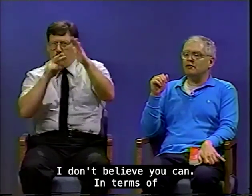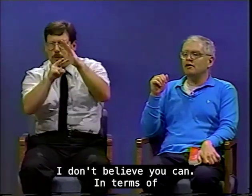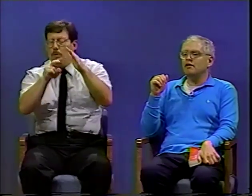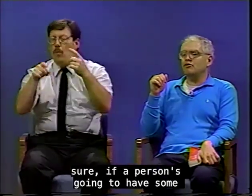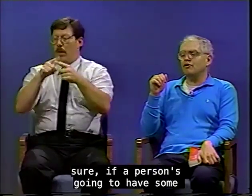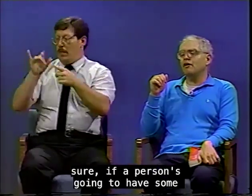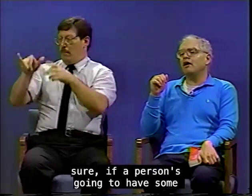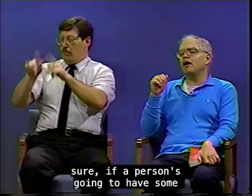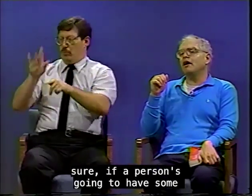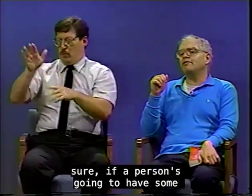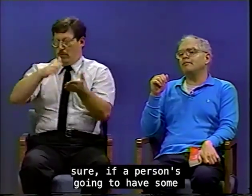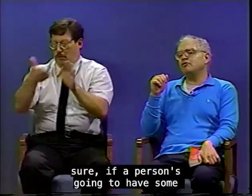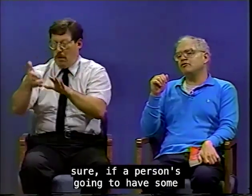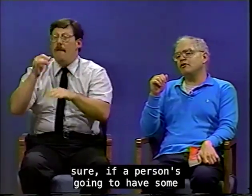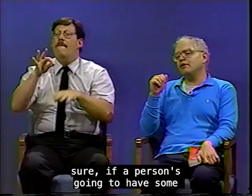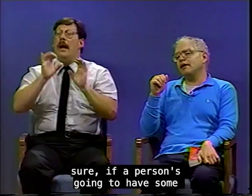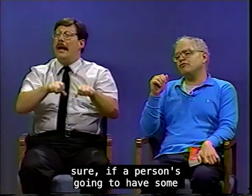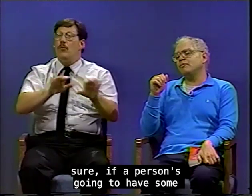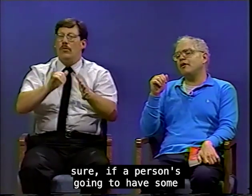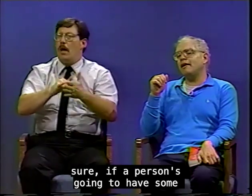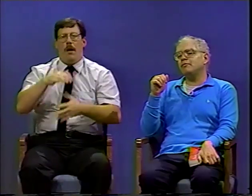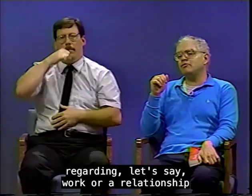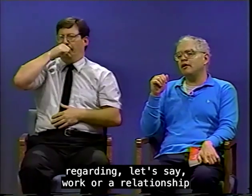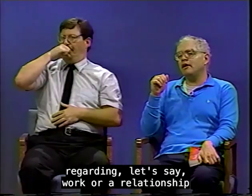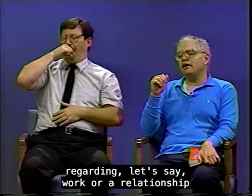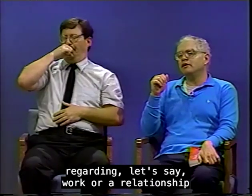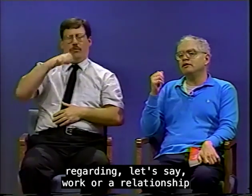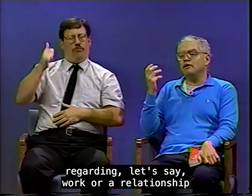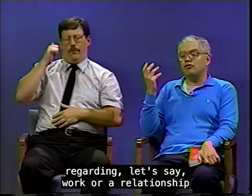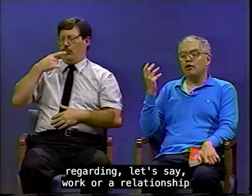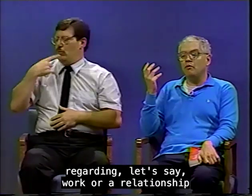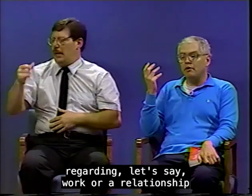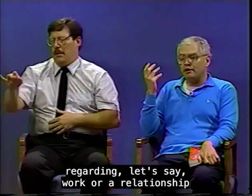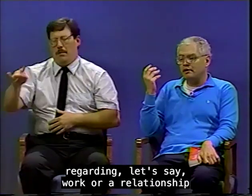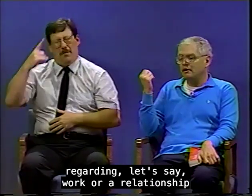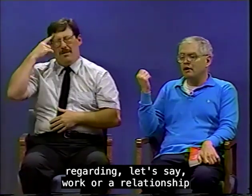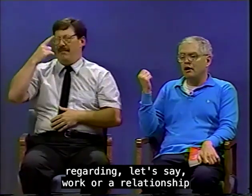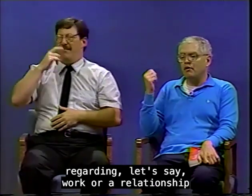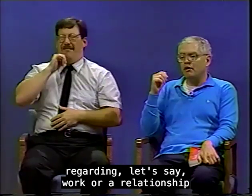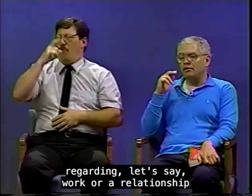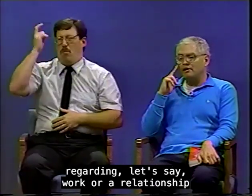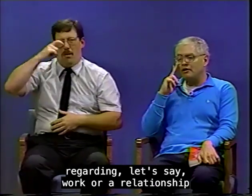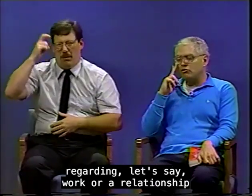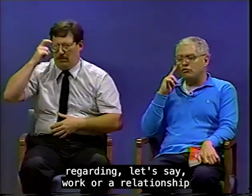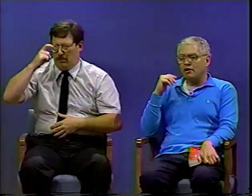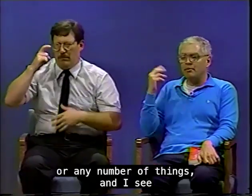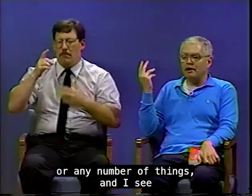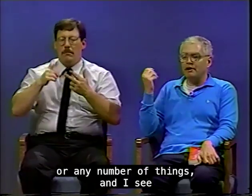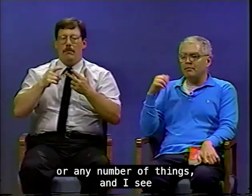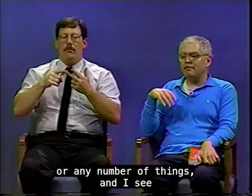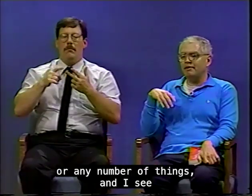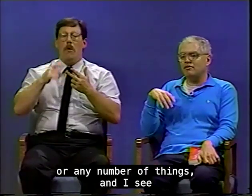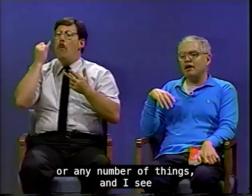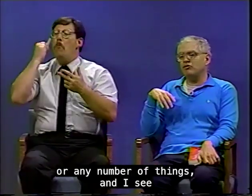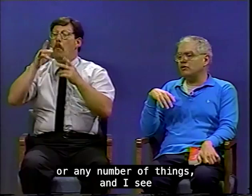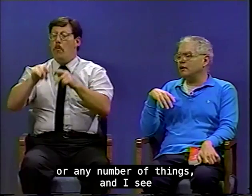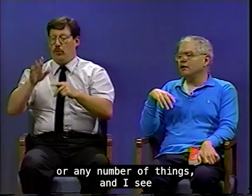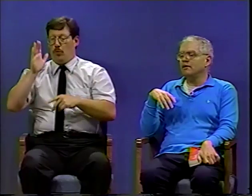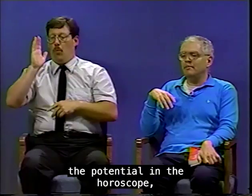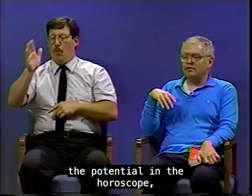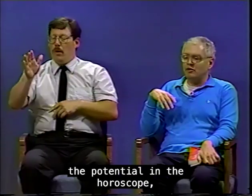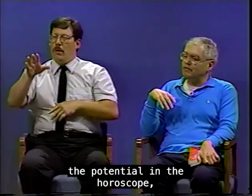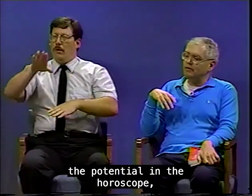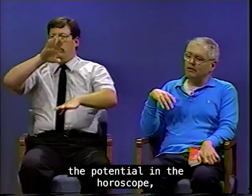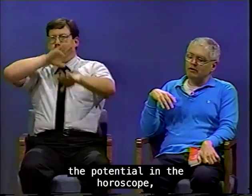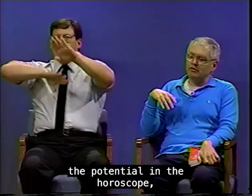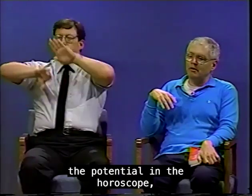things, however, sure, if a person's going to have some problems regarding, let's say, work or a relationship or any number of things, and I see